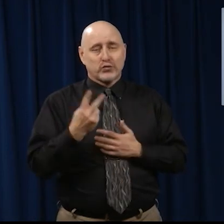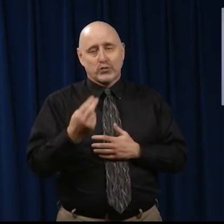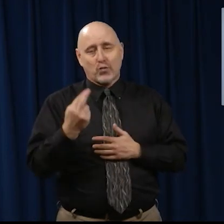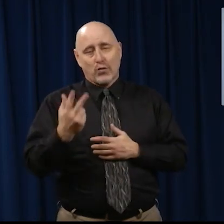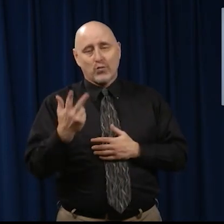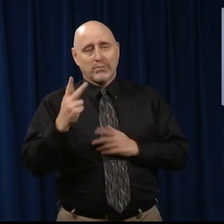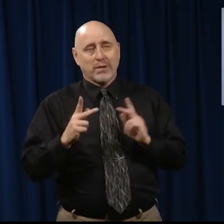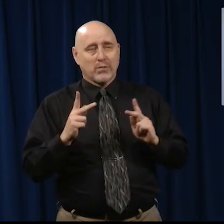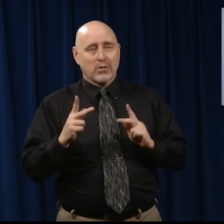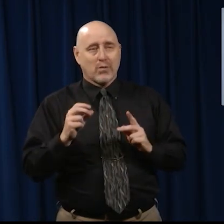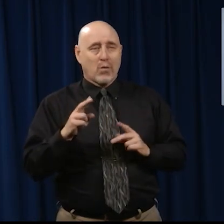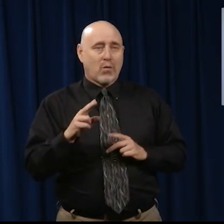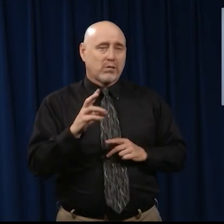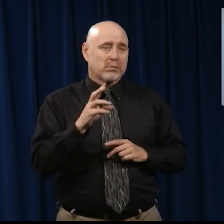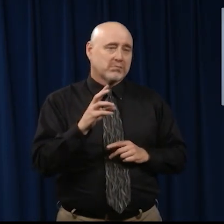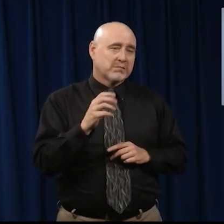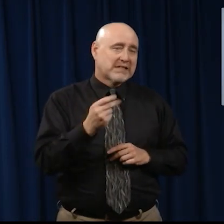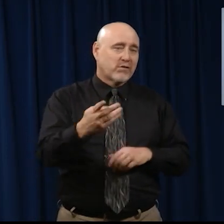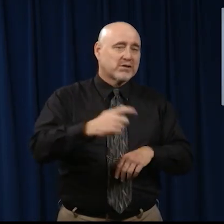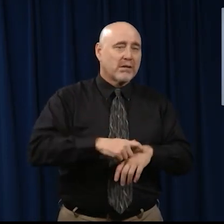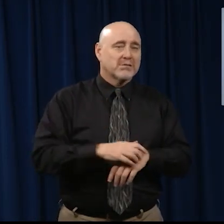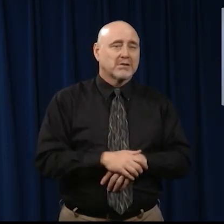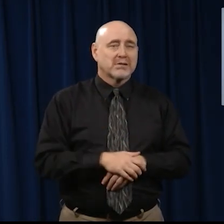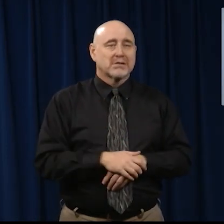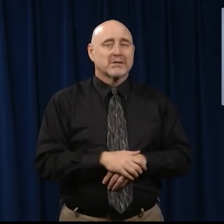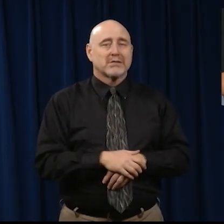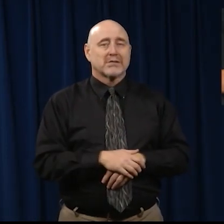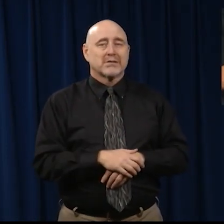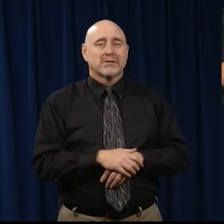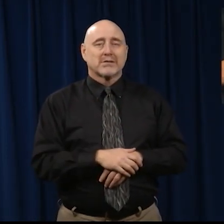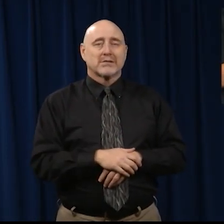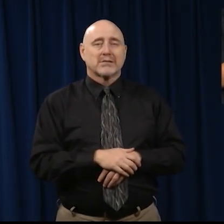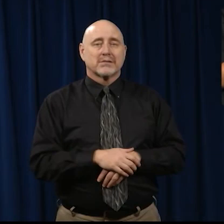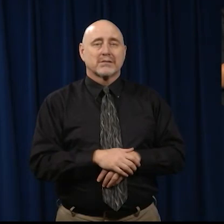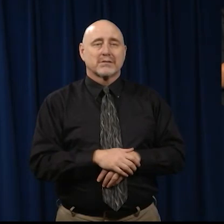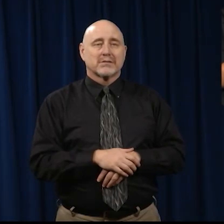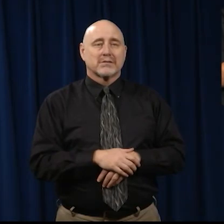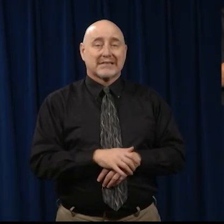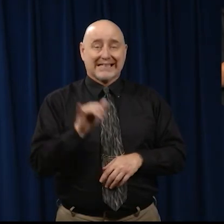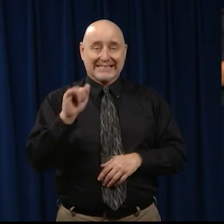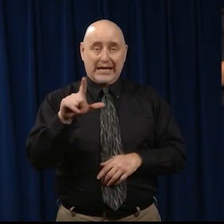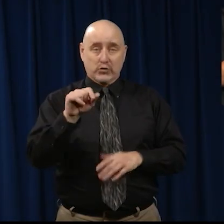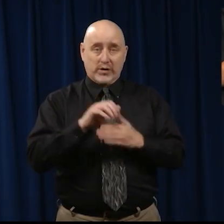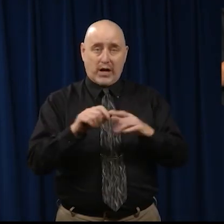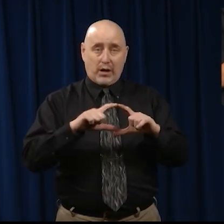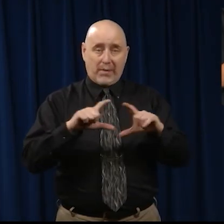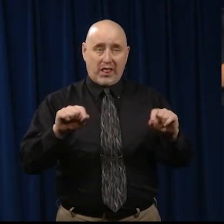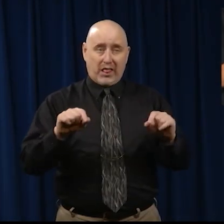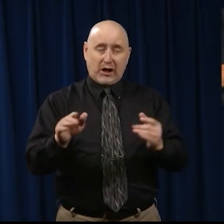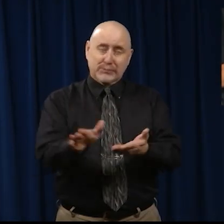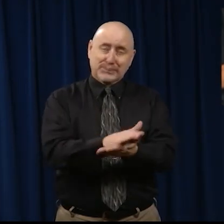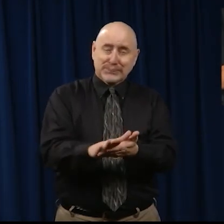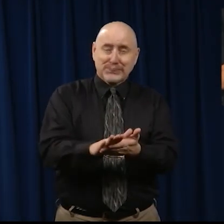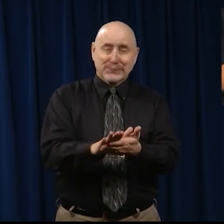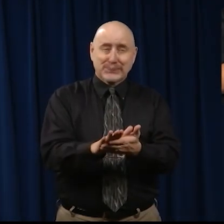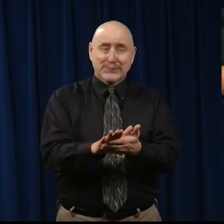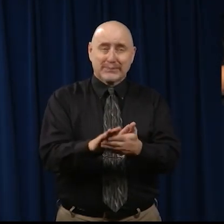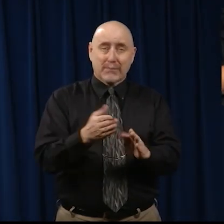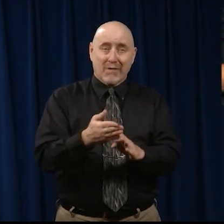maybe 2 or 3 people, maybe have sex several times. Now, is this $20 bill as clean